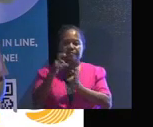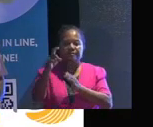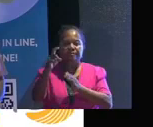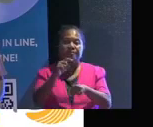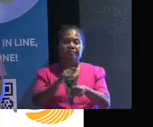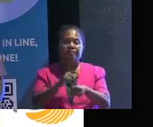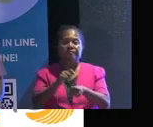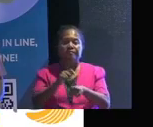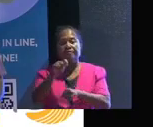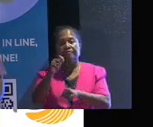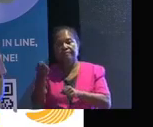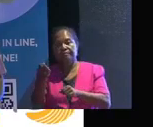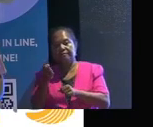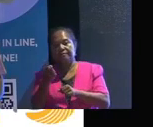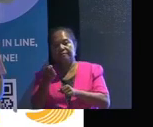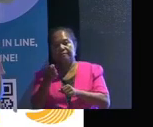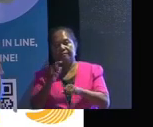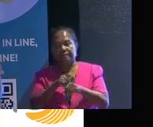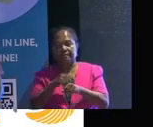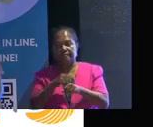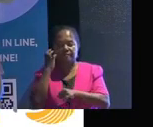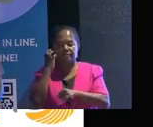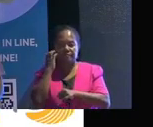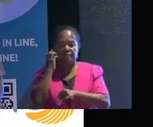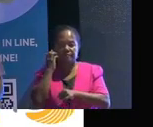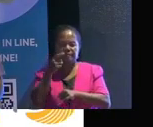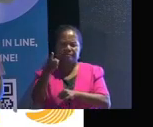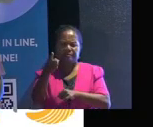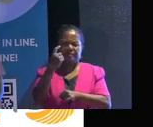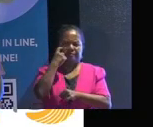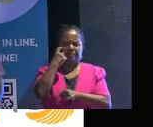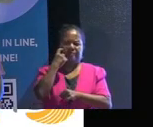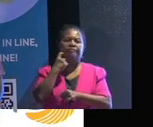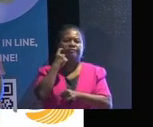The next time, or when you try to